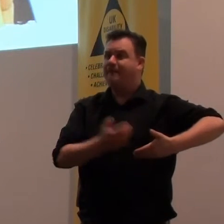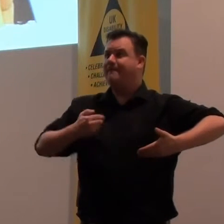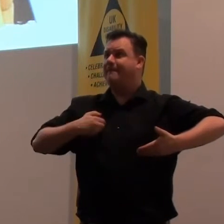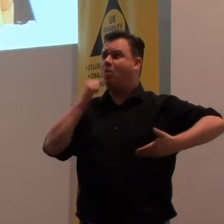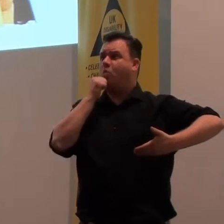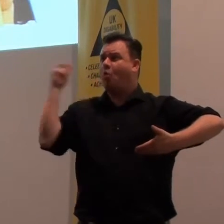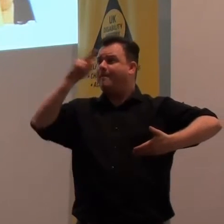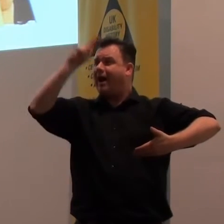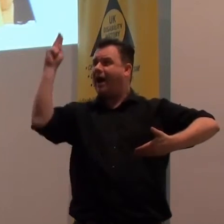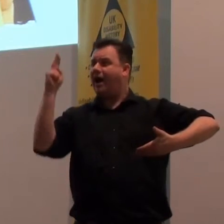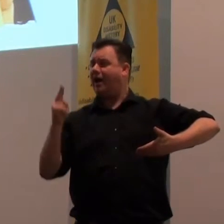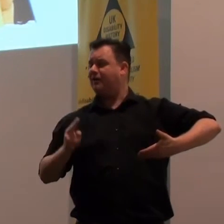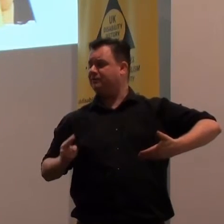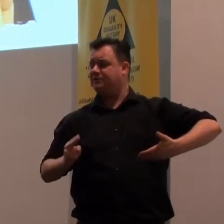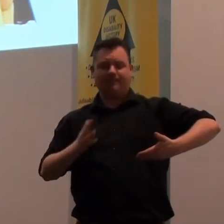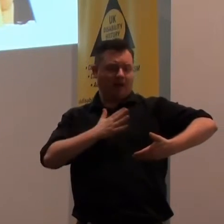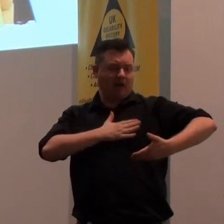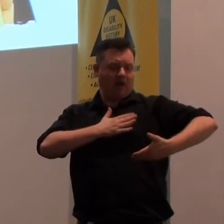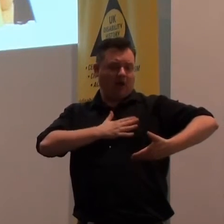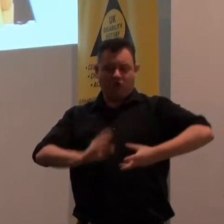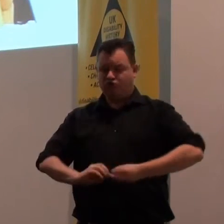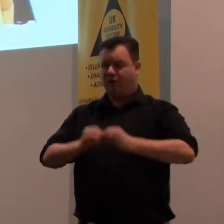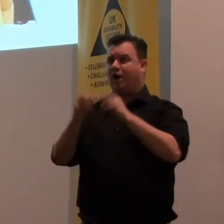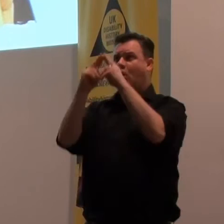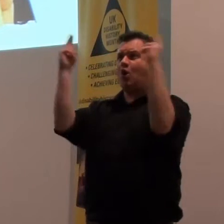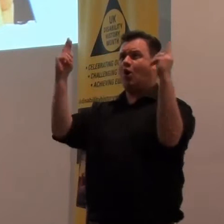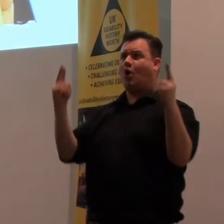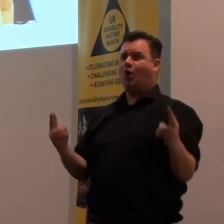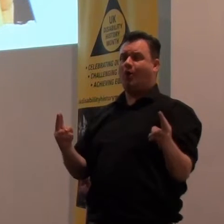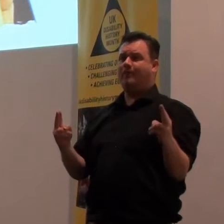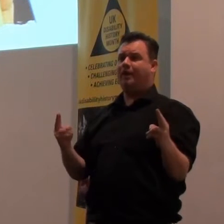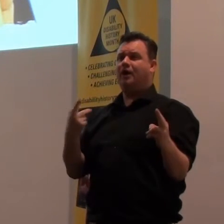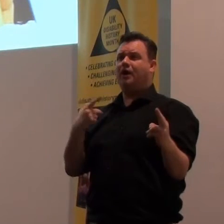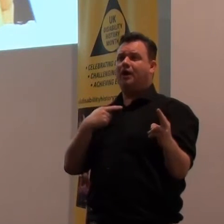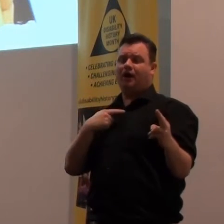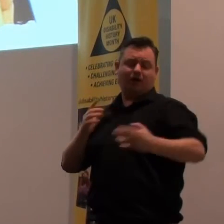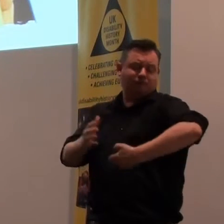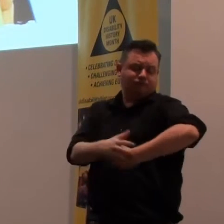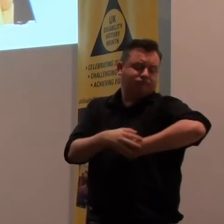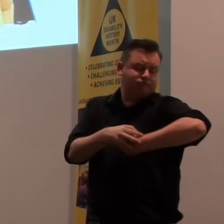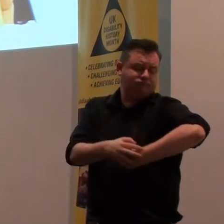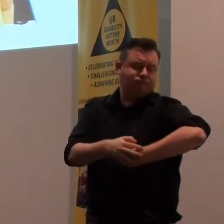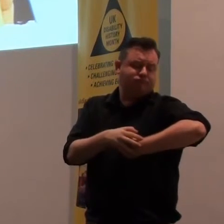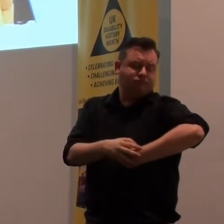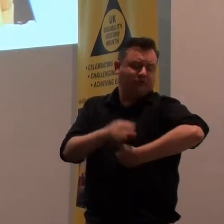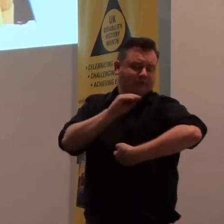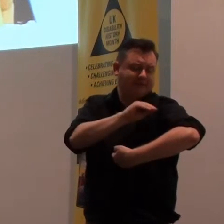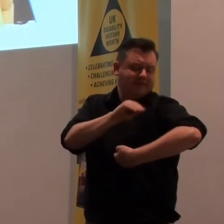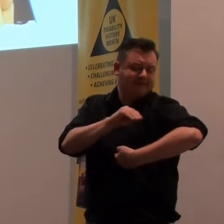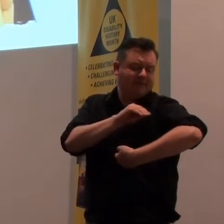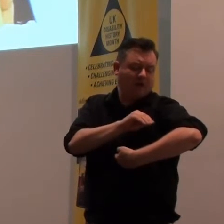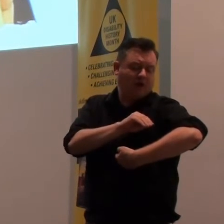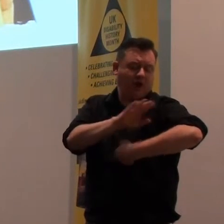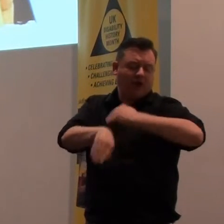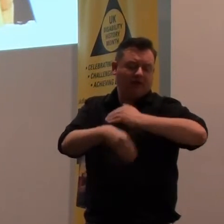house, my loving heart creating a home. Cuddling and kissing, feeding and bathing, until my little one